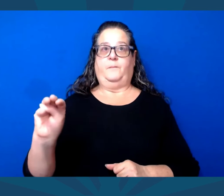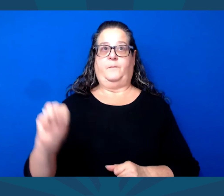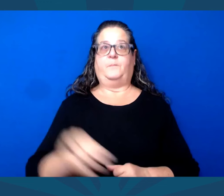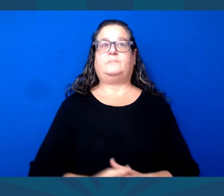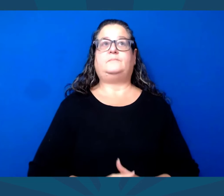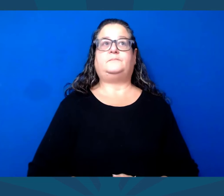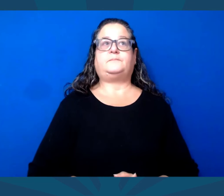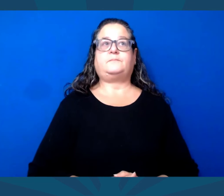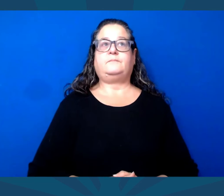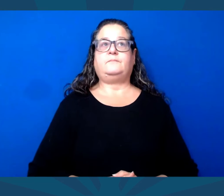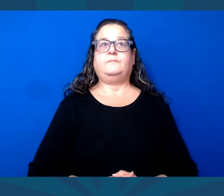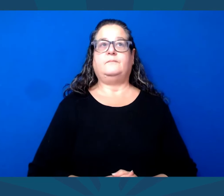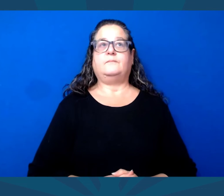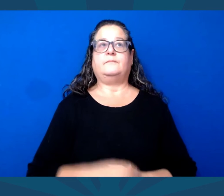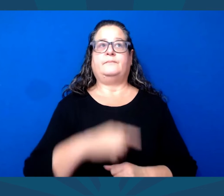Arizona.com.